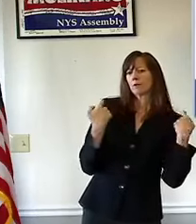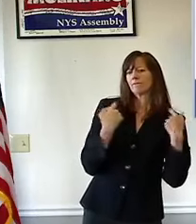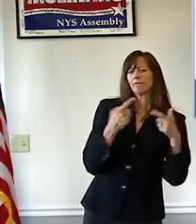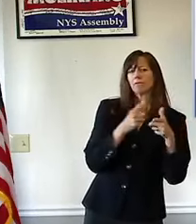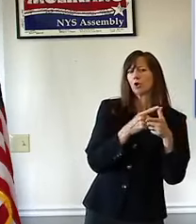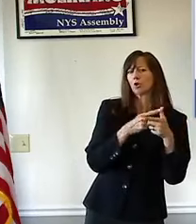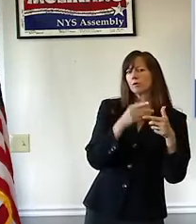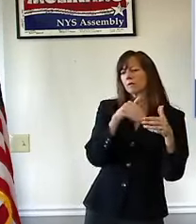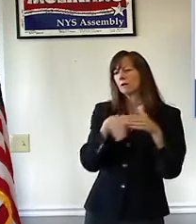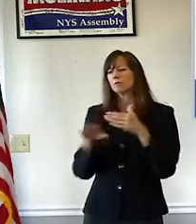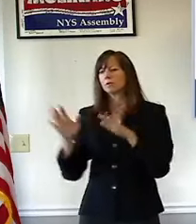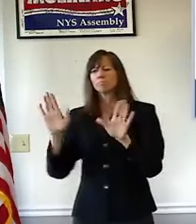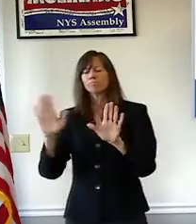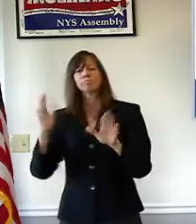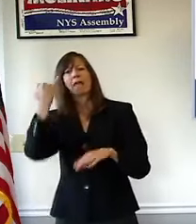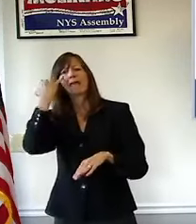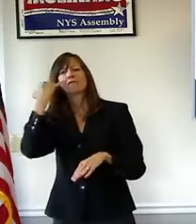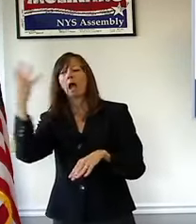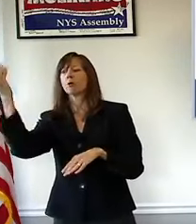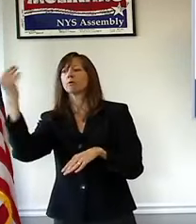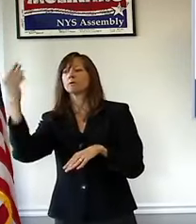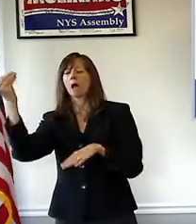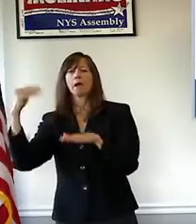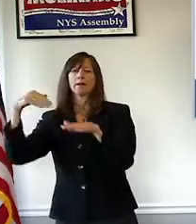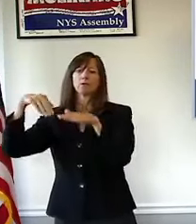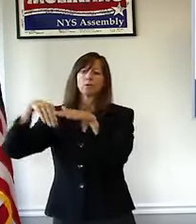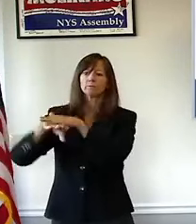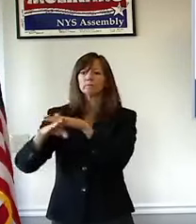All Sport. What are the anticipated